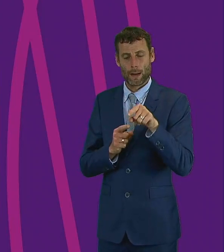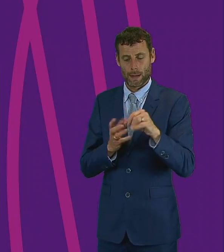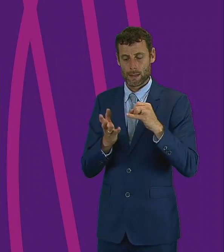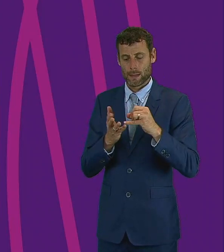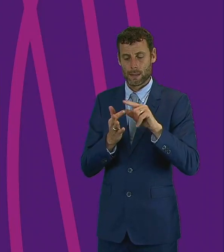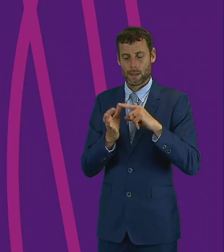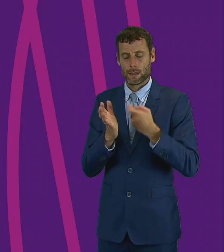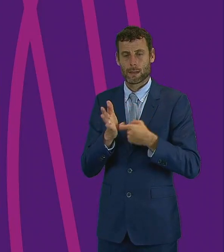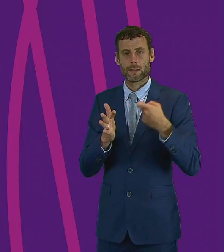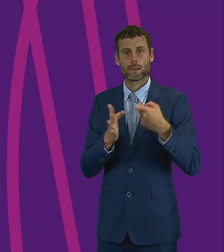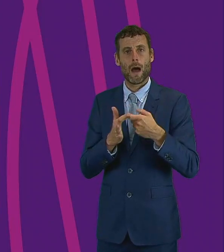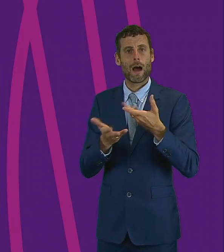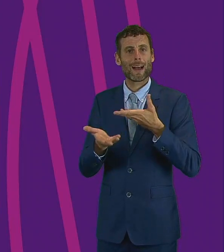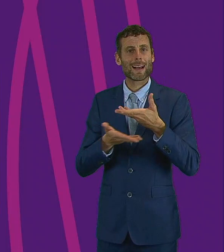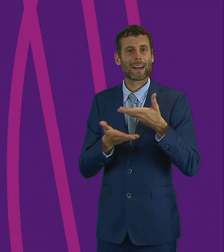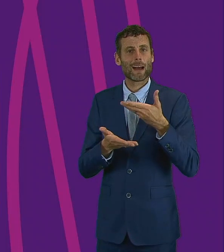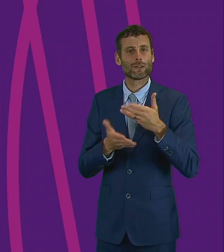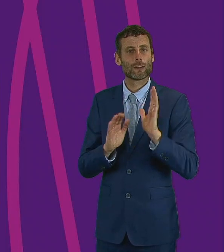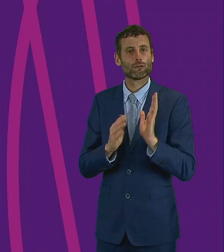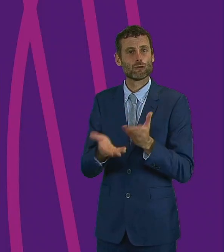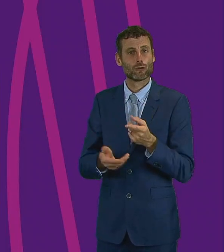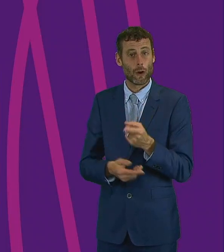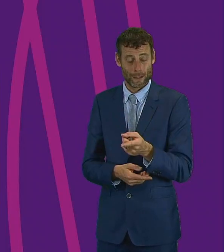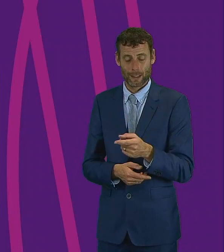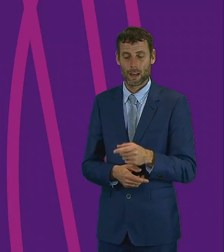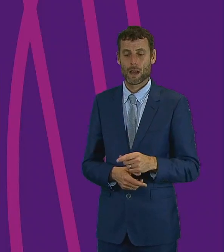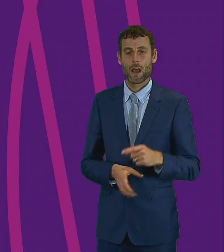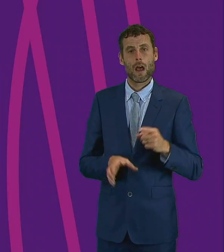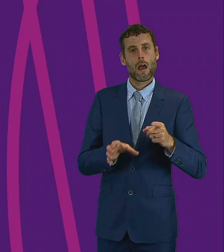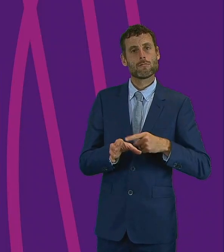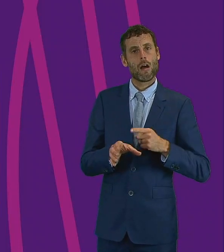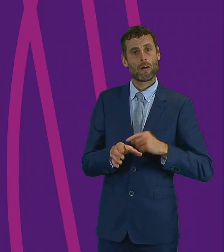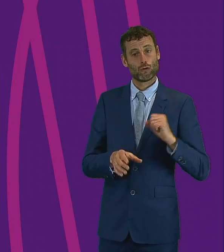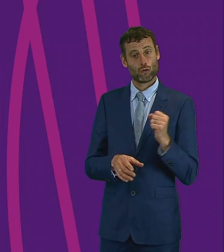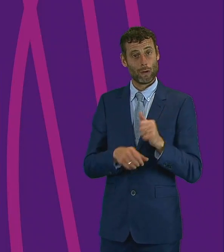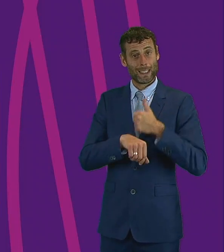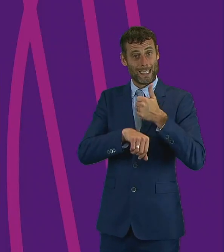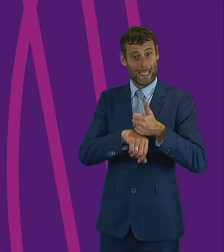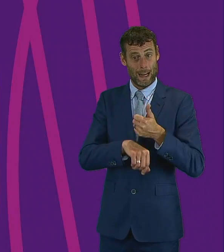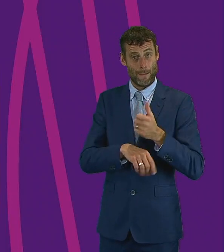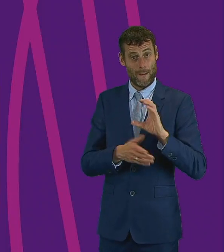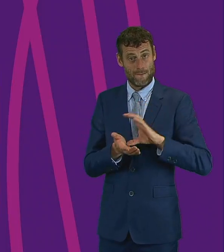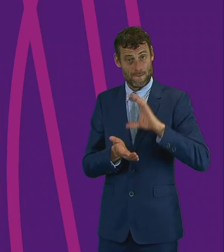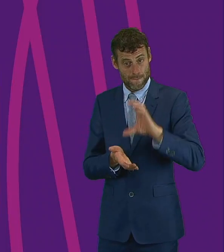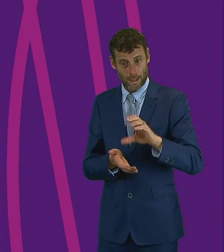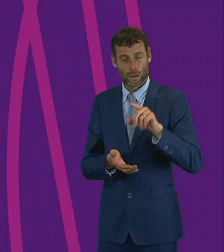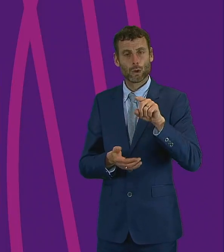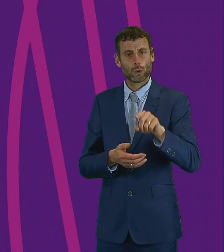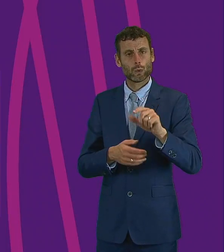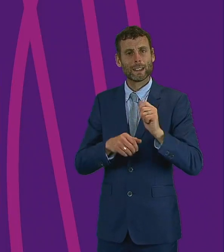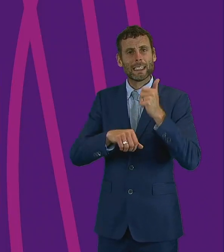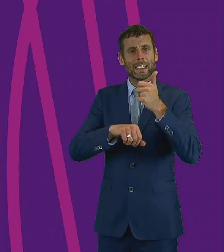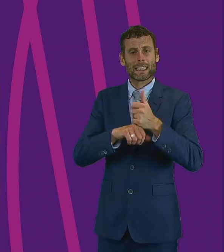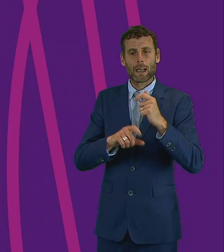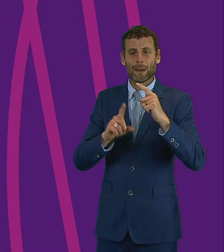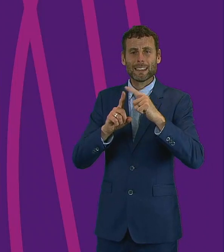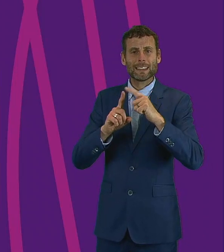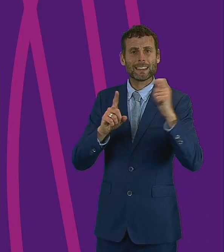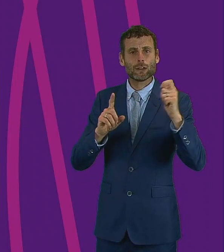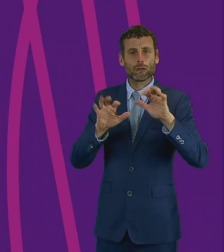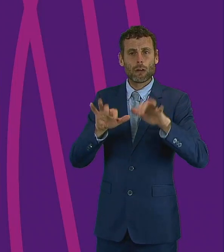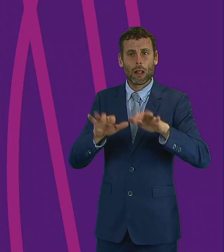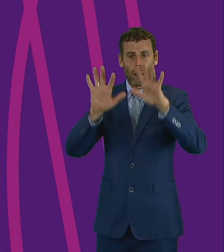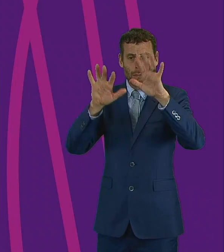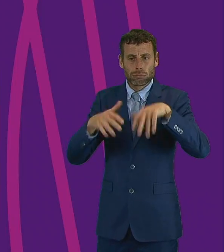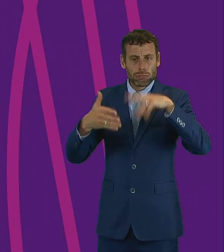We've given extra funding to Young Scot to develop enhanced digital content for young people. We've